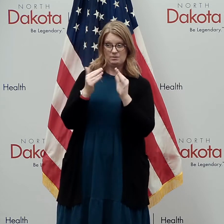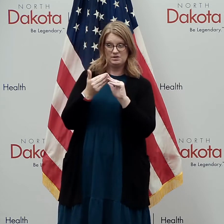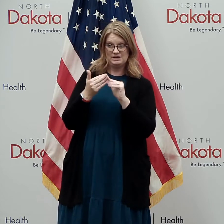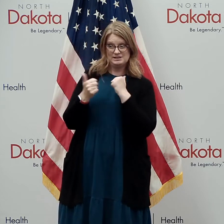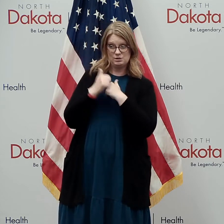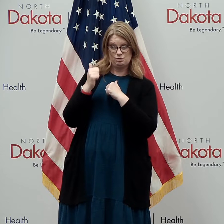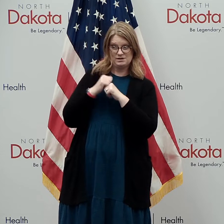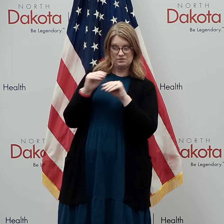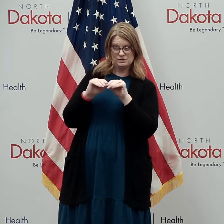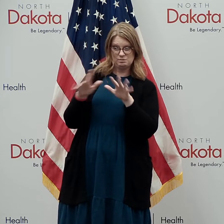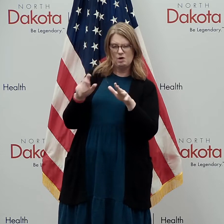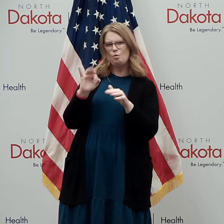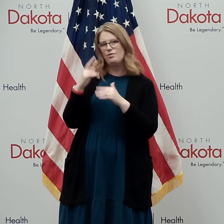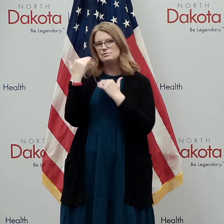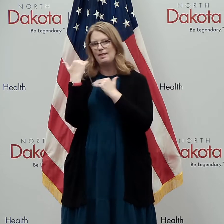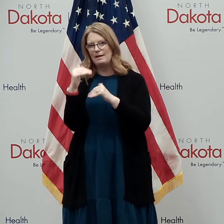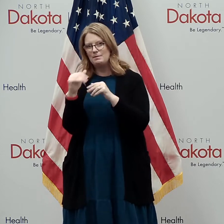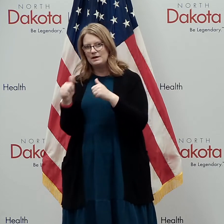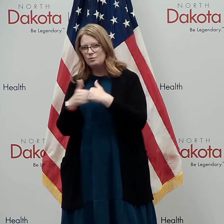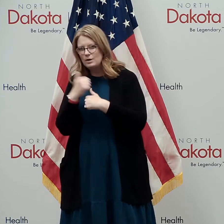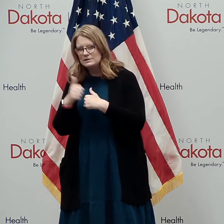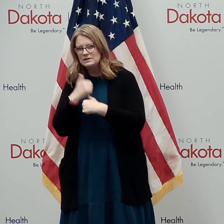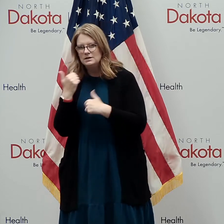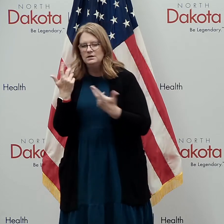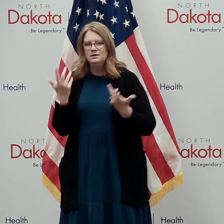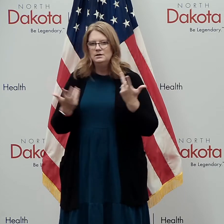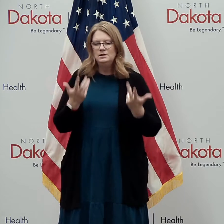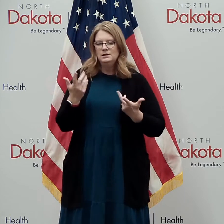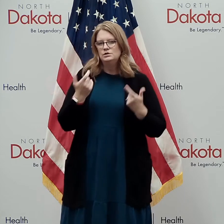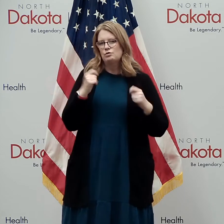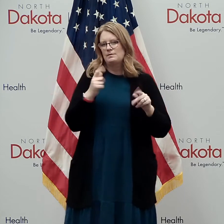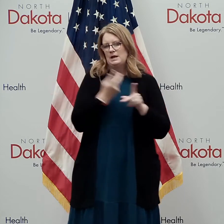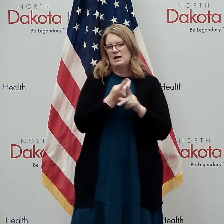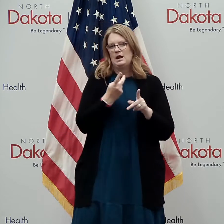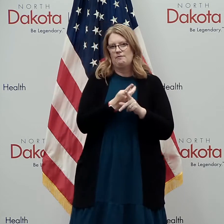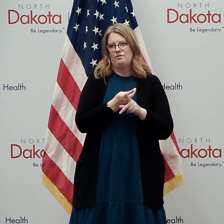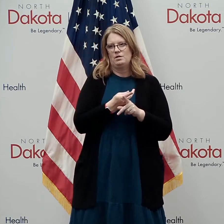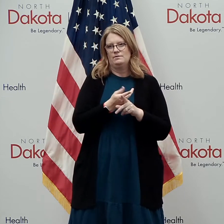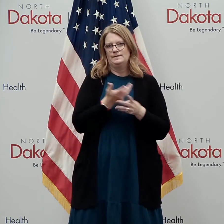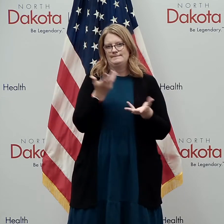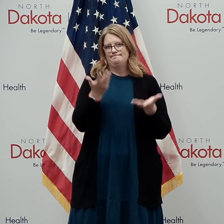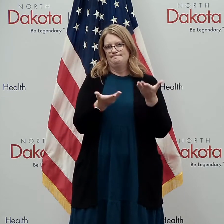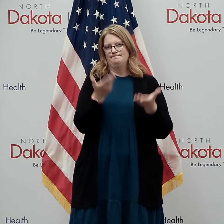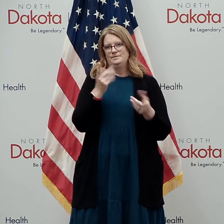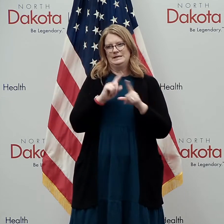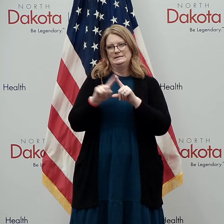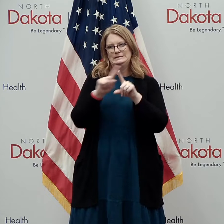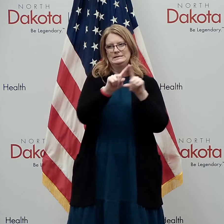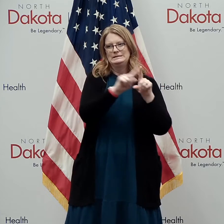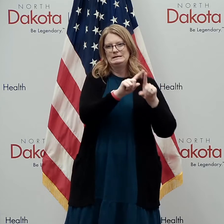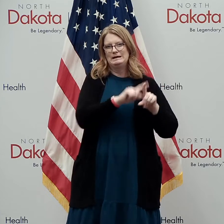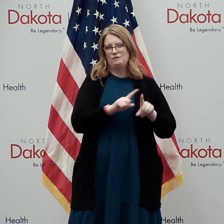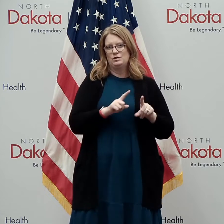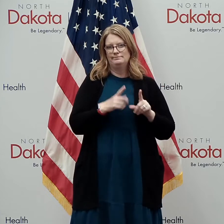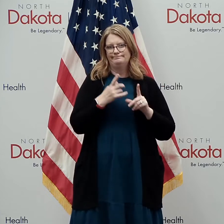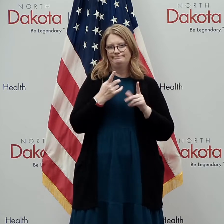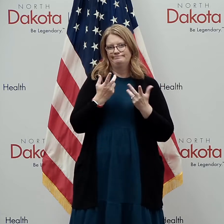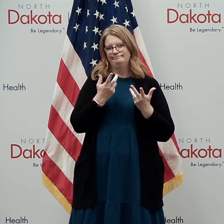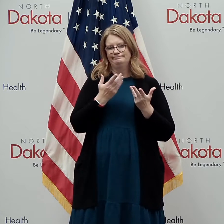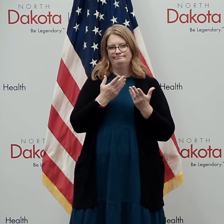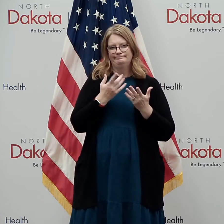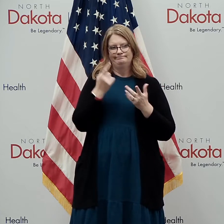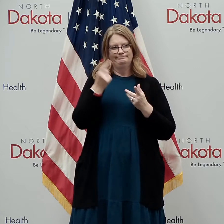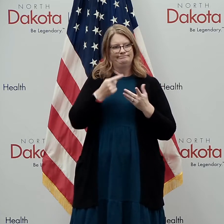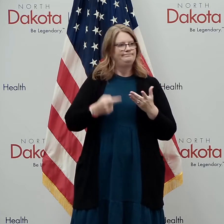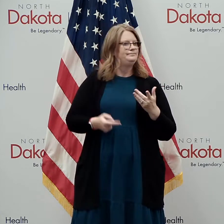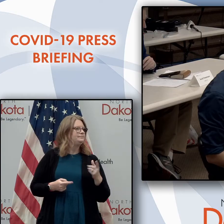or very limited risk, then again, we're trying to be thoughtful about balancing all of these different objectives. Okay,